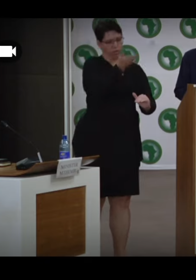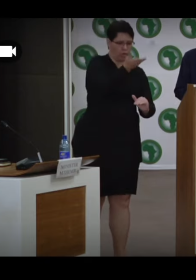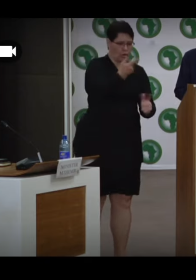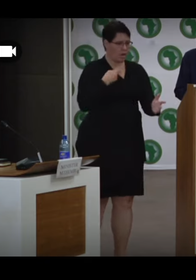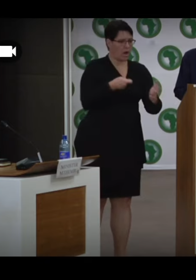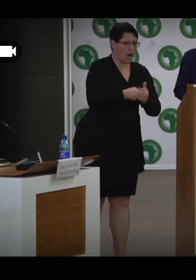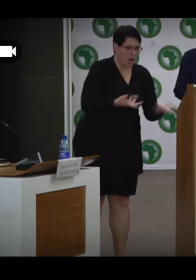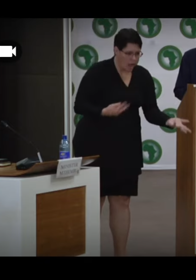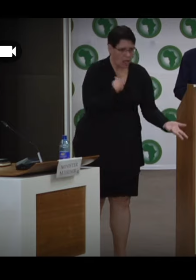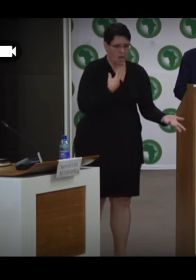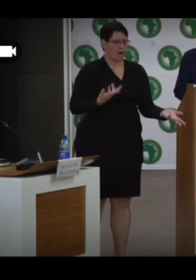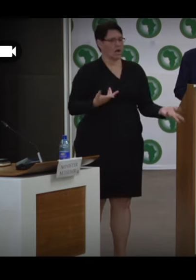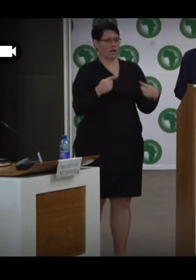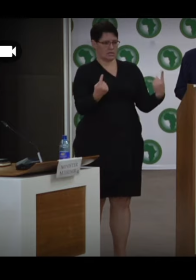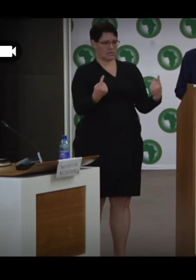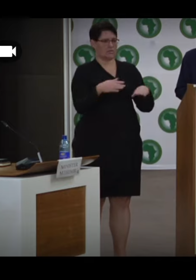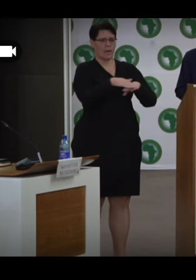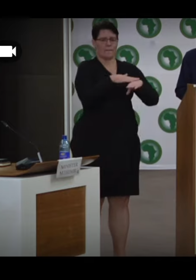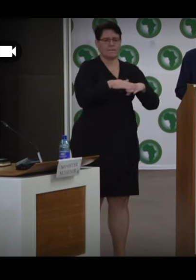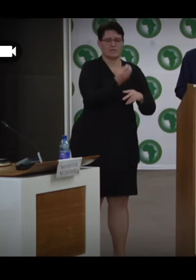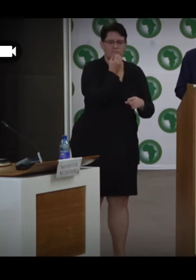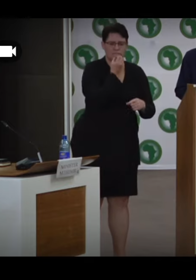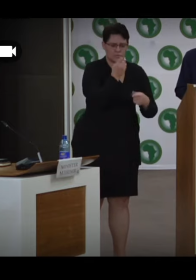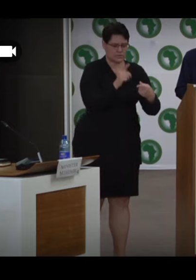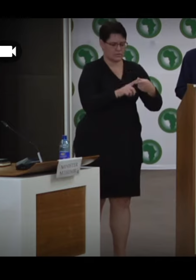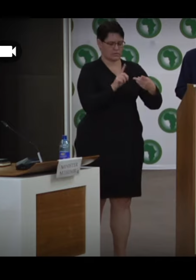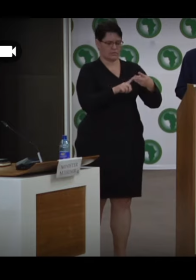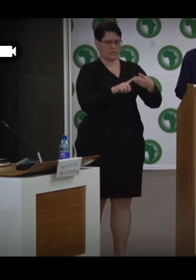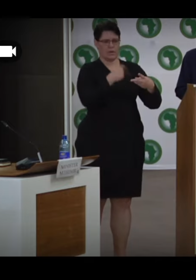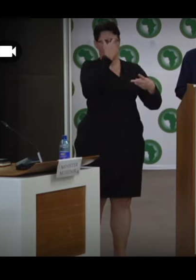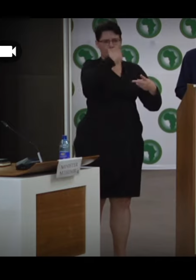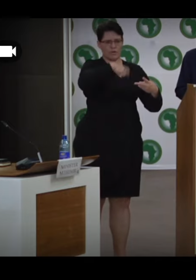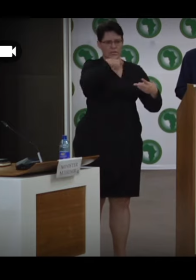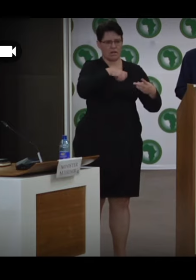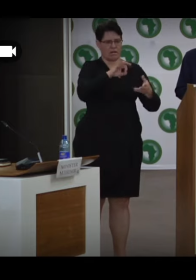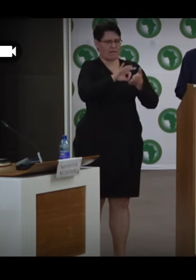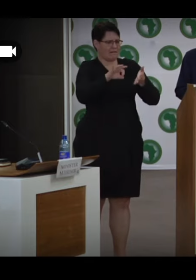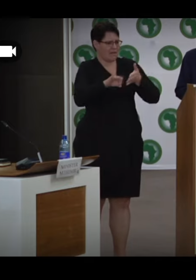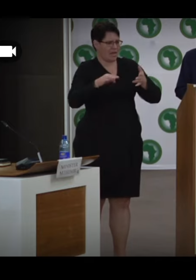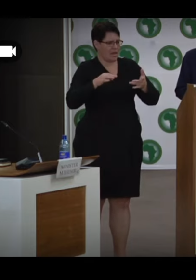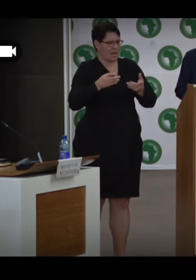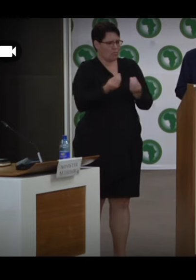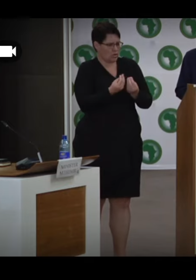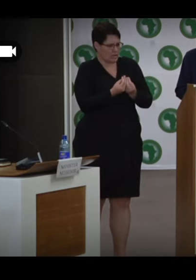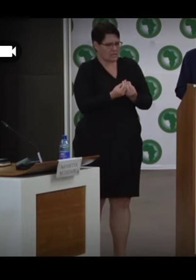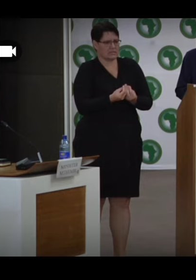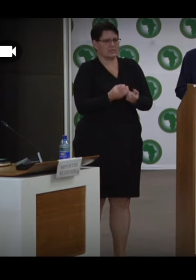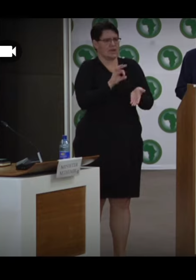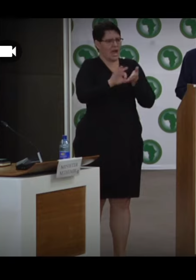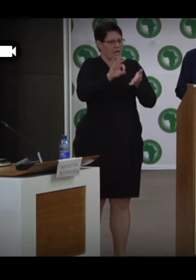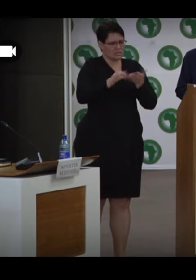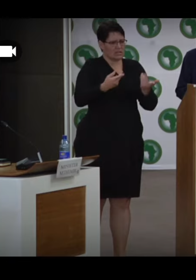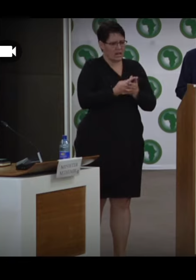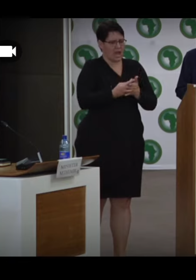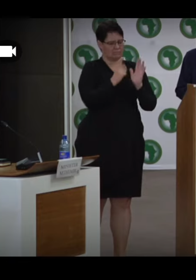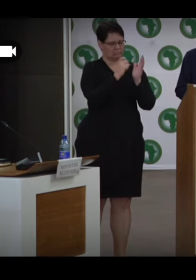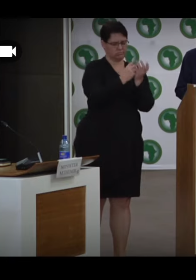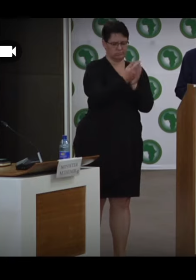price increases. They include basic foods, personal care products, and hygiene products